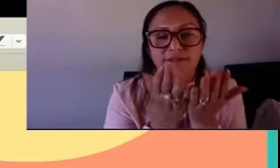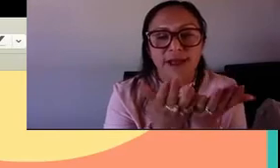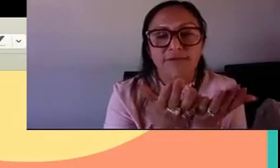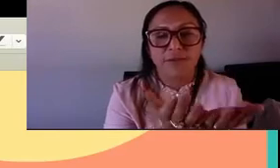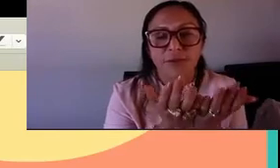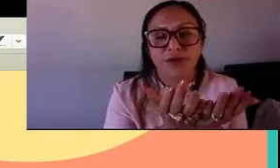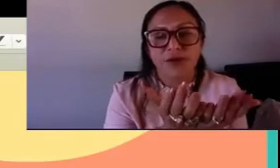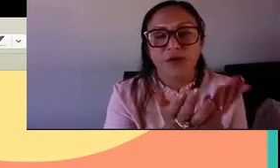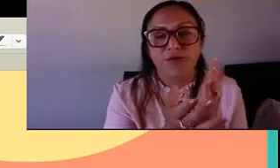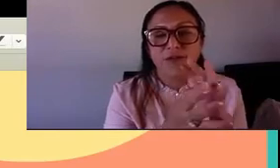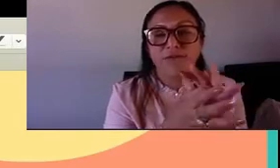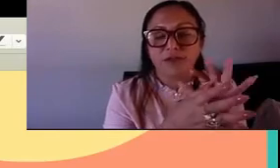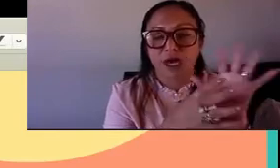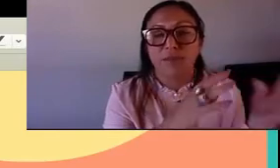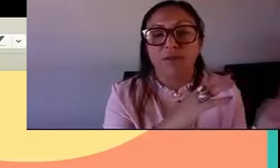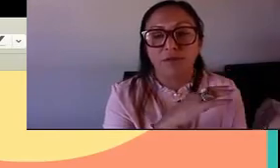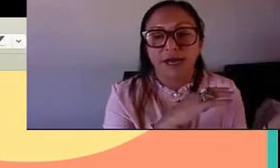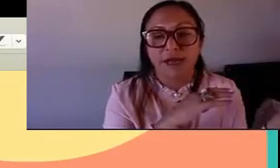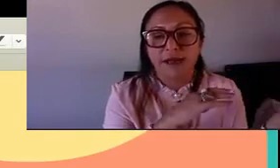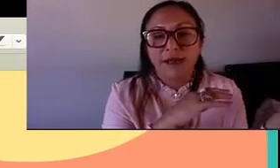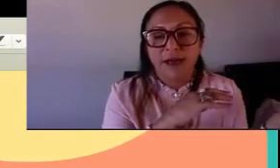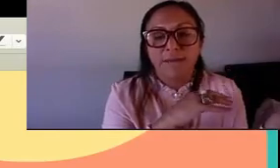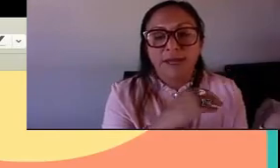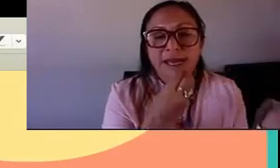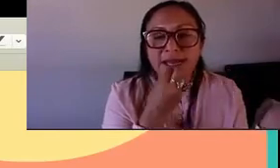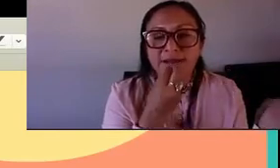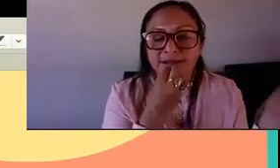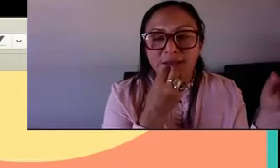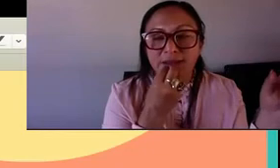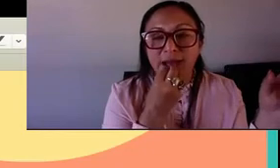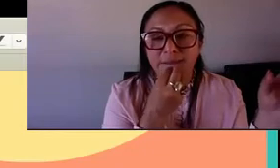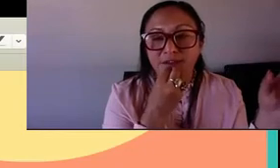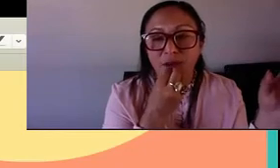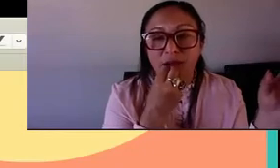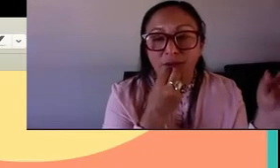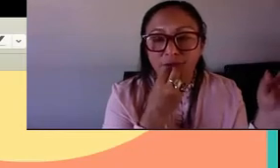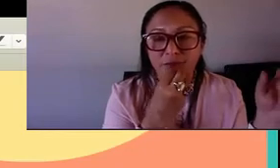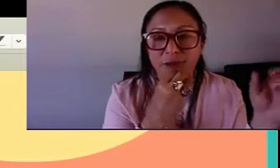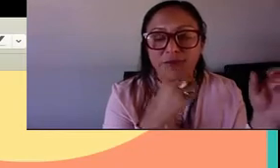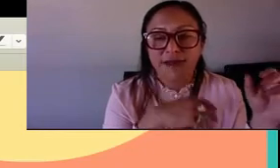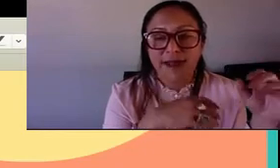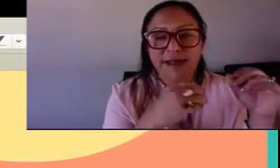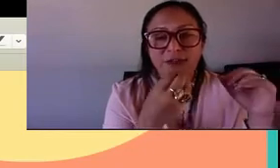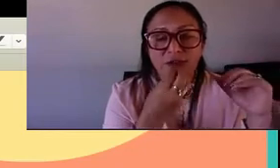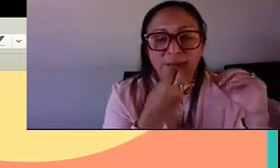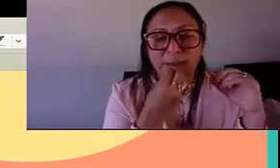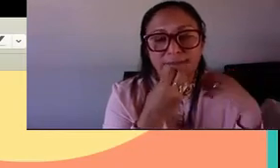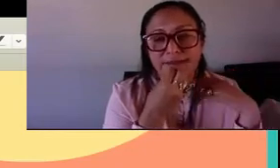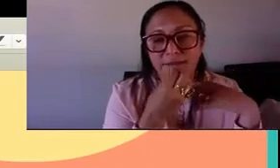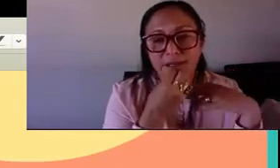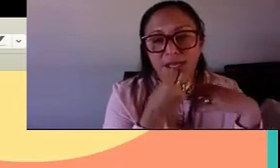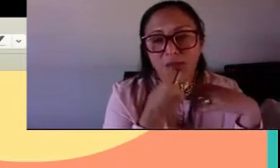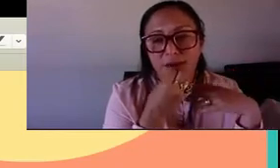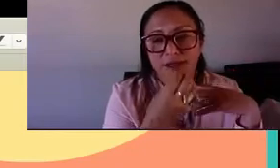the sign for book over the first top three. Eating is something that happens quite often throughout the day. So that might